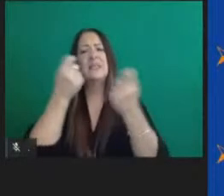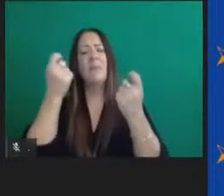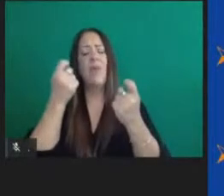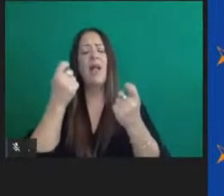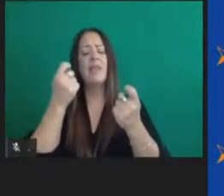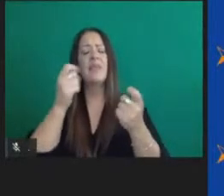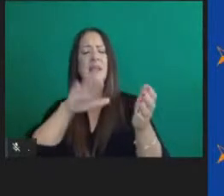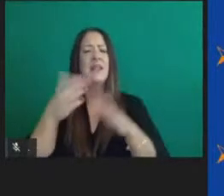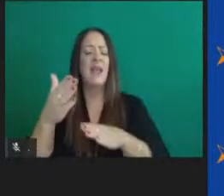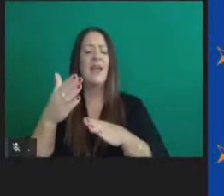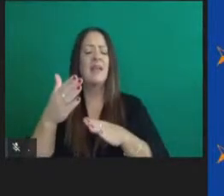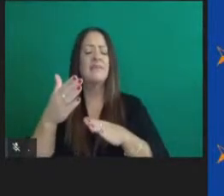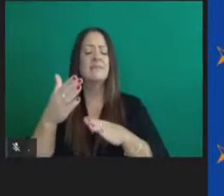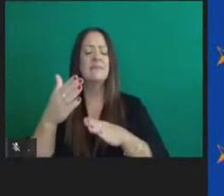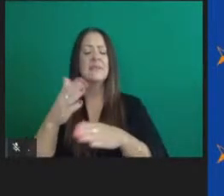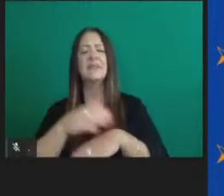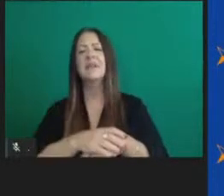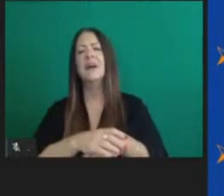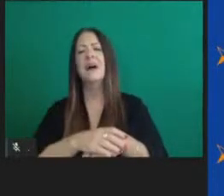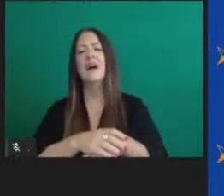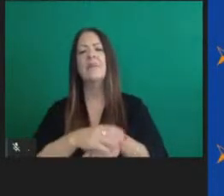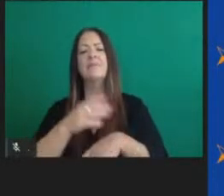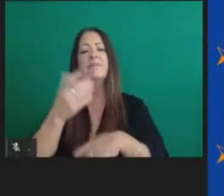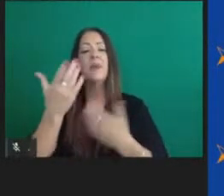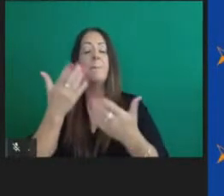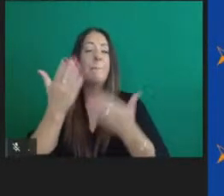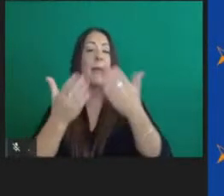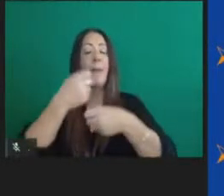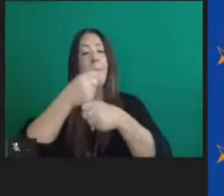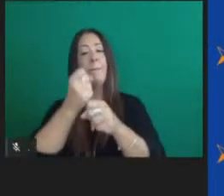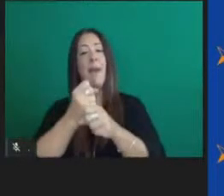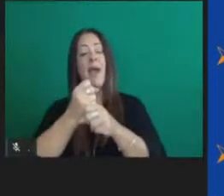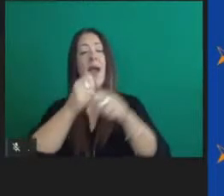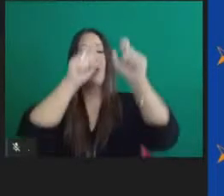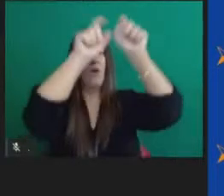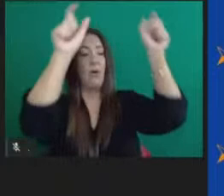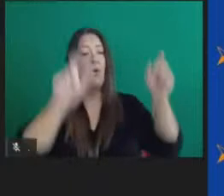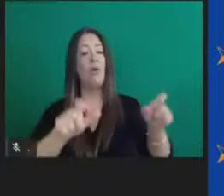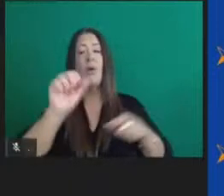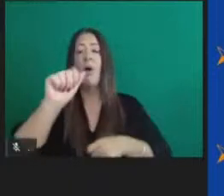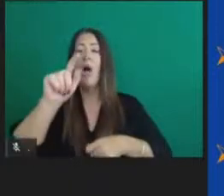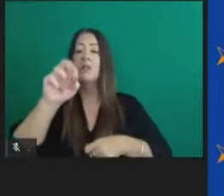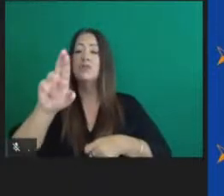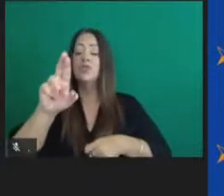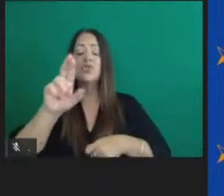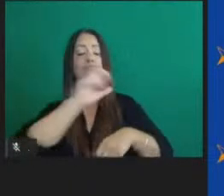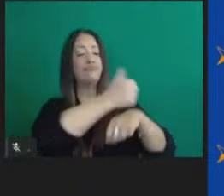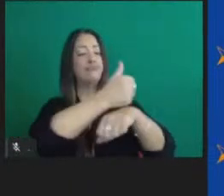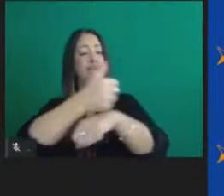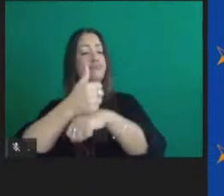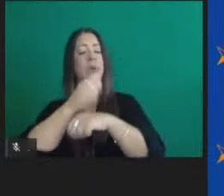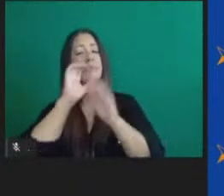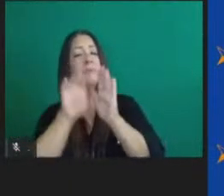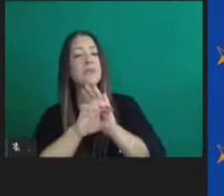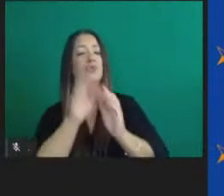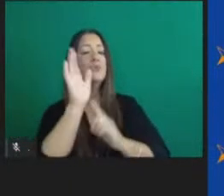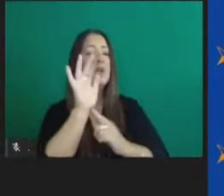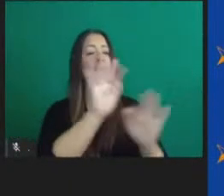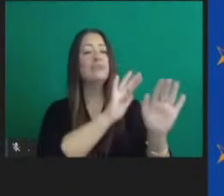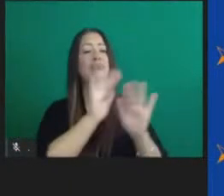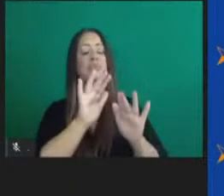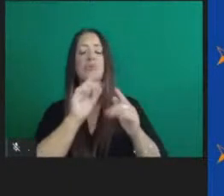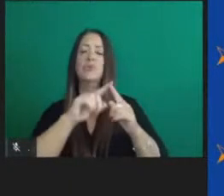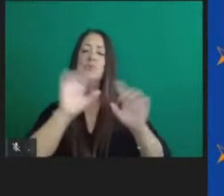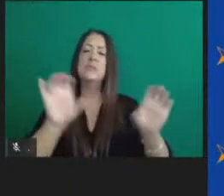or virtually. Altars, consider creating altars in the front window or outside so others can view from a